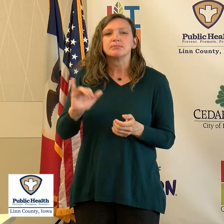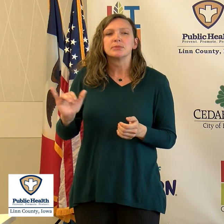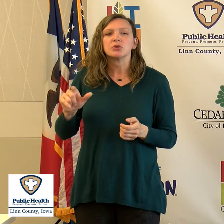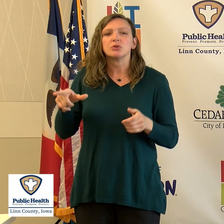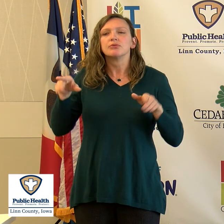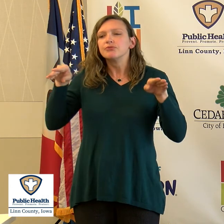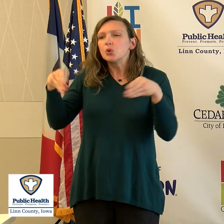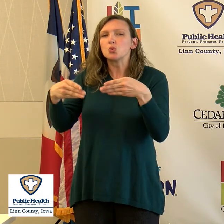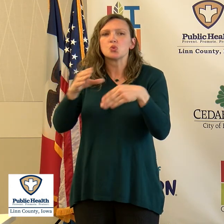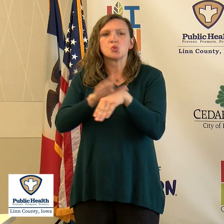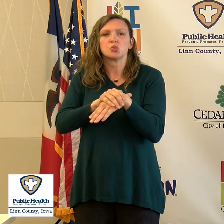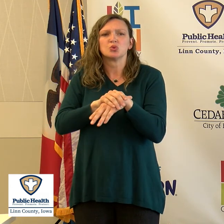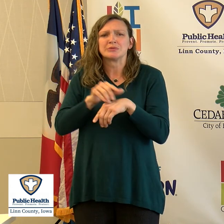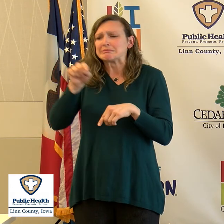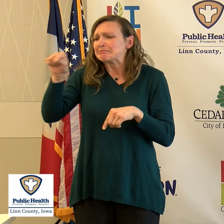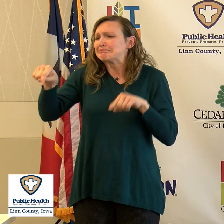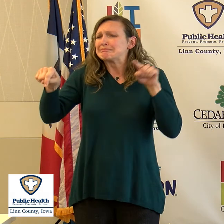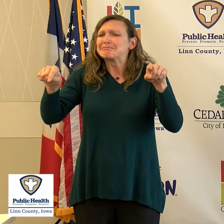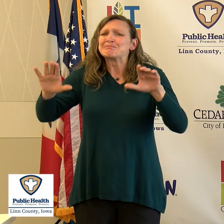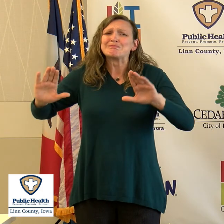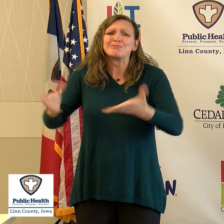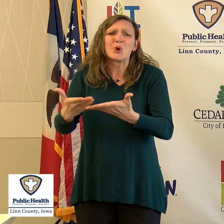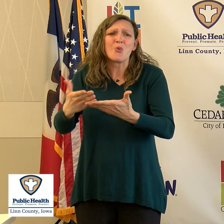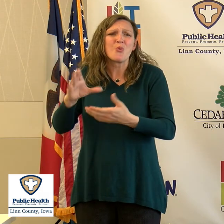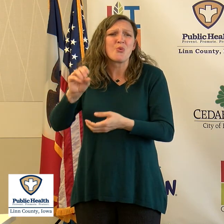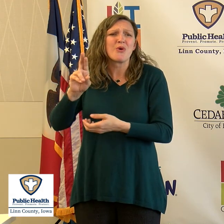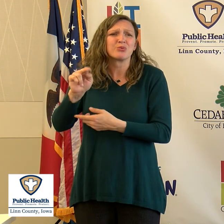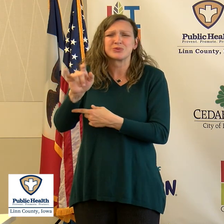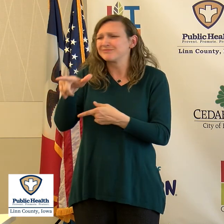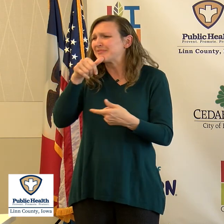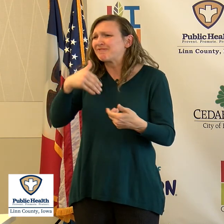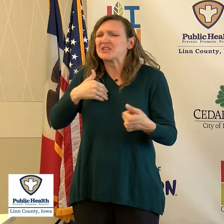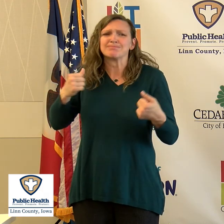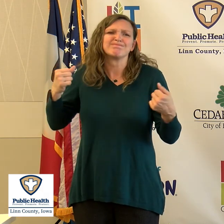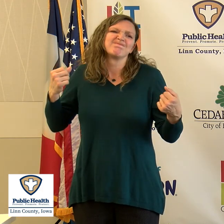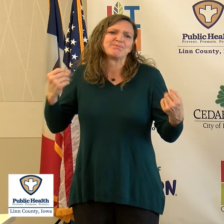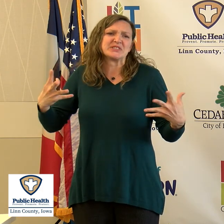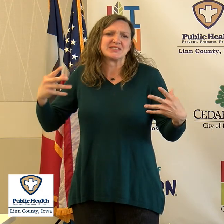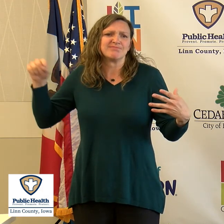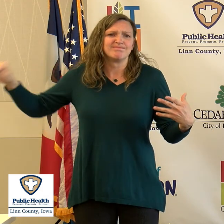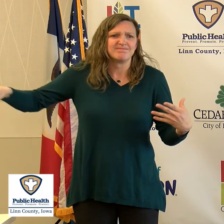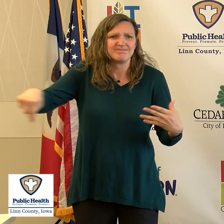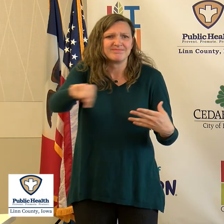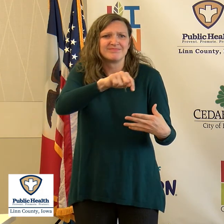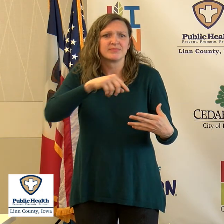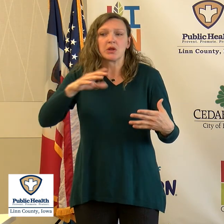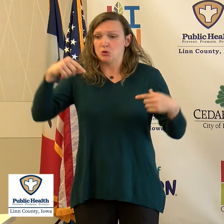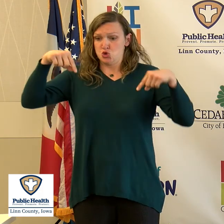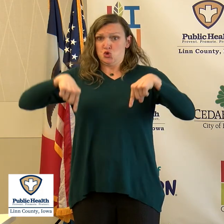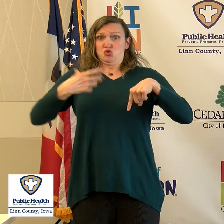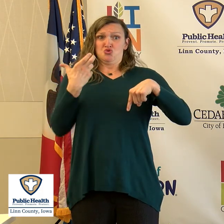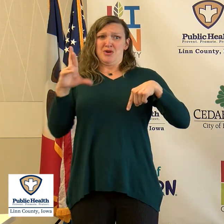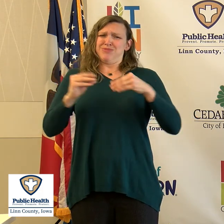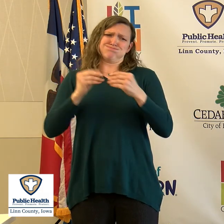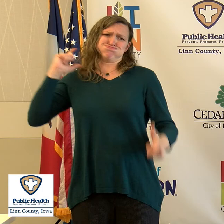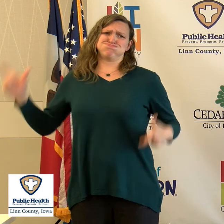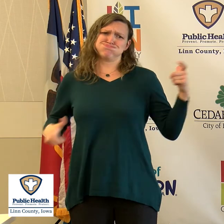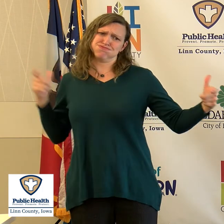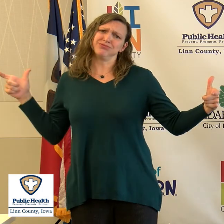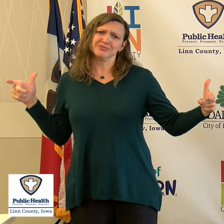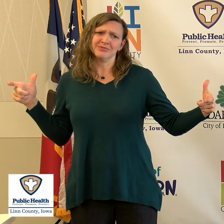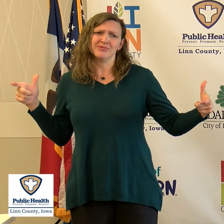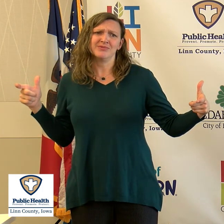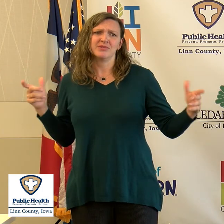where they don't have a public health system that's quite as robust as what you're going to find in some of your larger communities. So